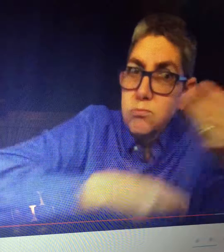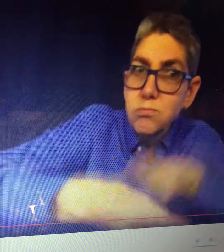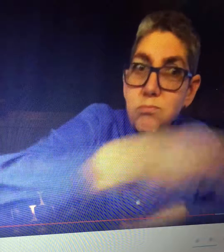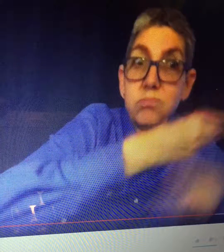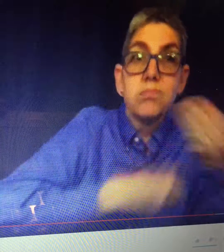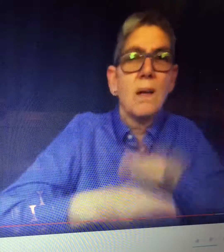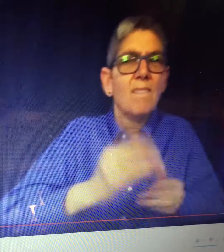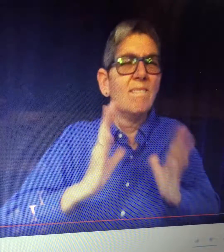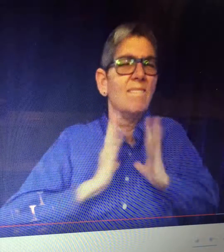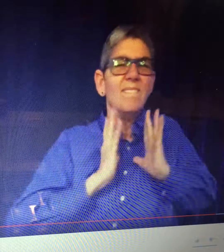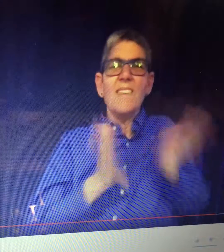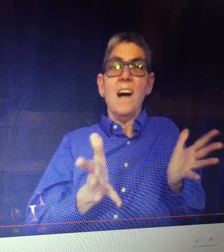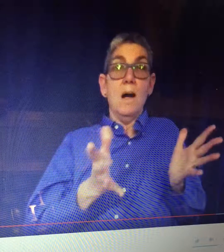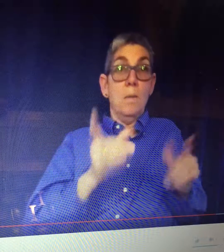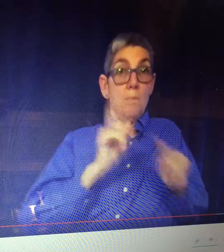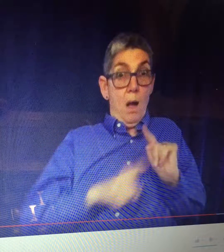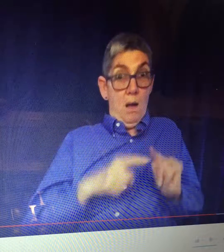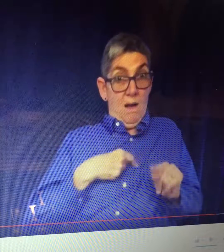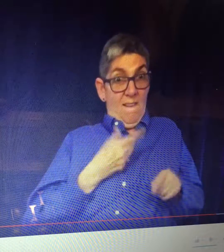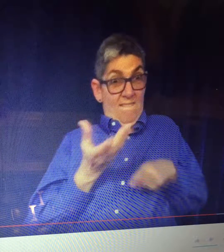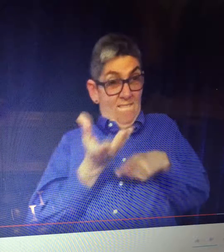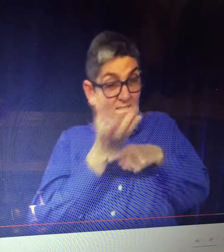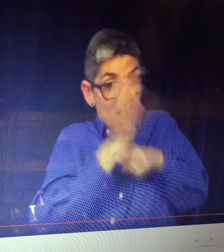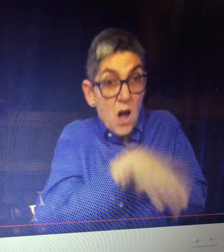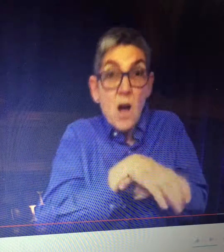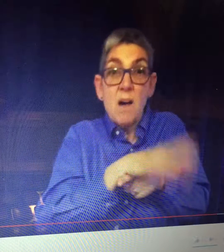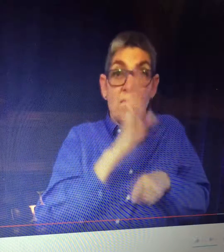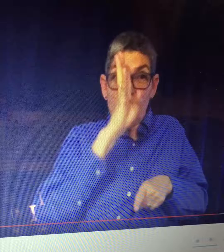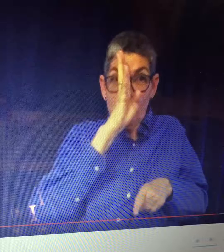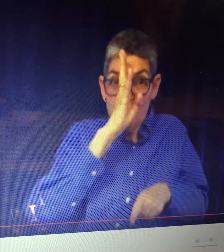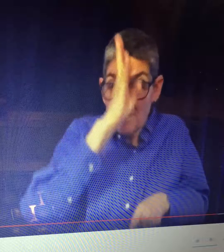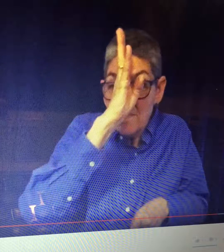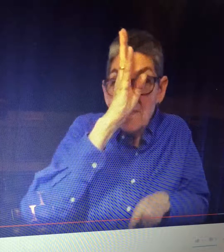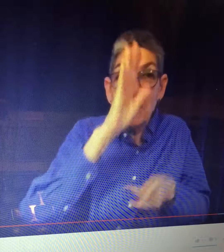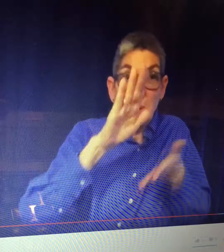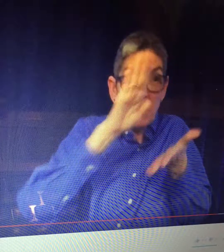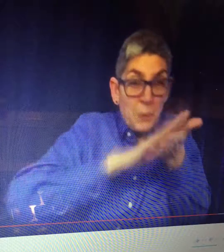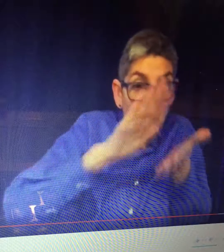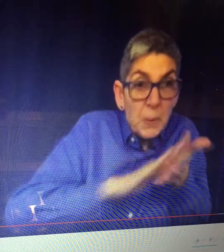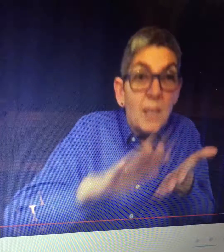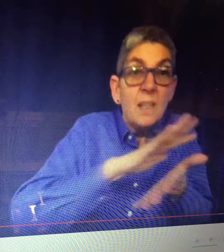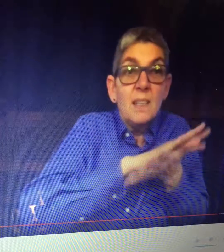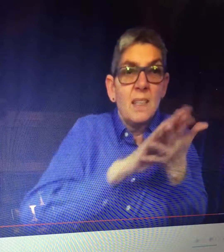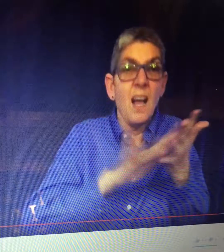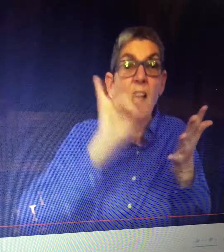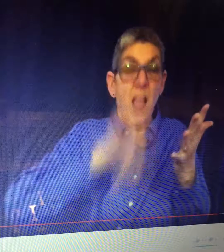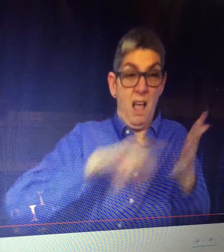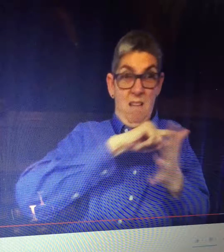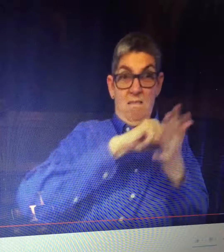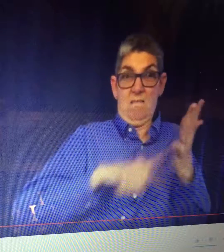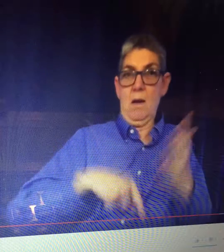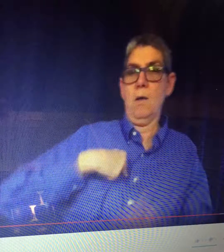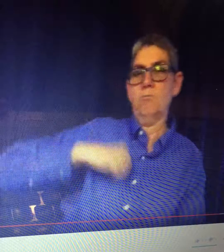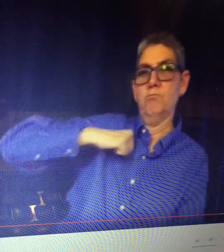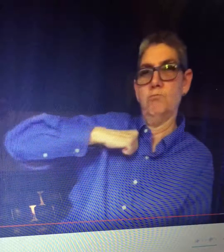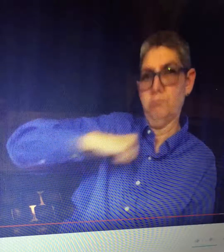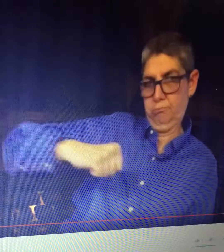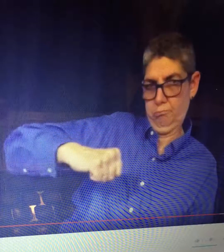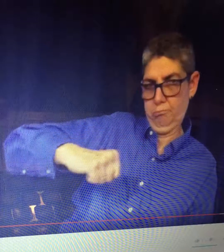Other languages are fine to swap and intermingle between, but International Sign Language and ASL, they're just separate. So you can clean ASL up